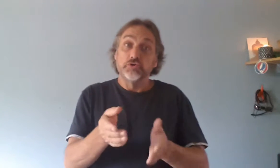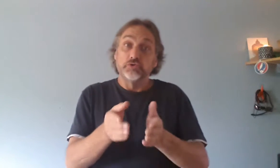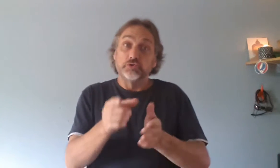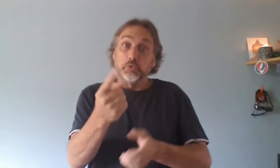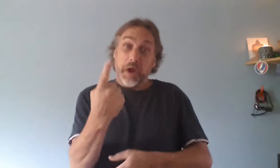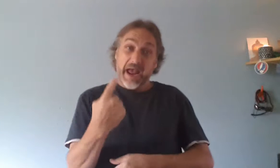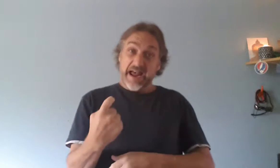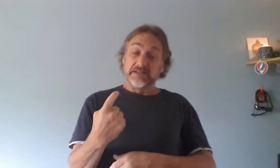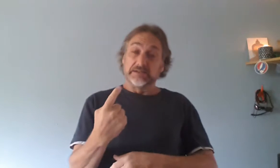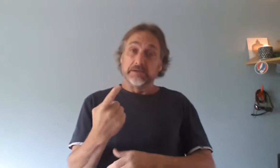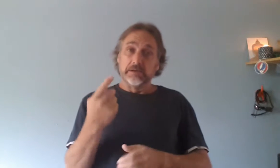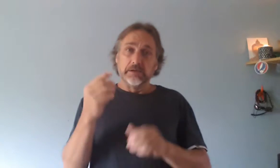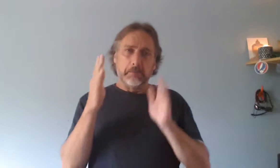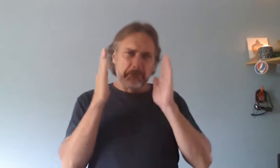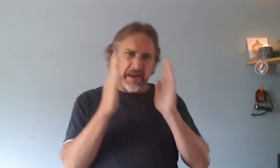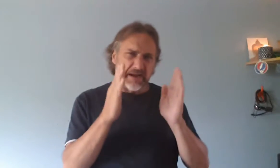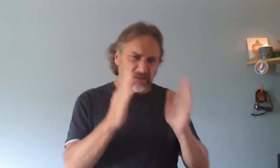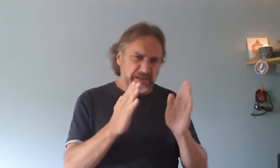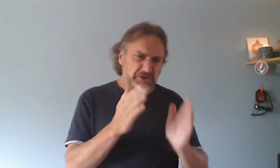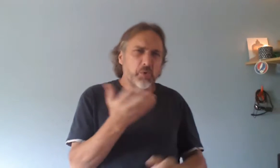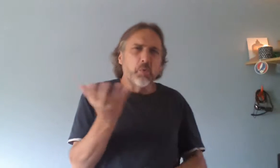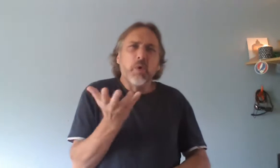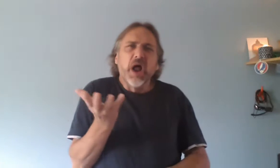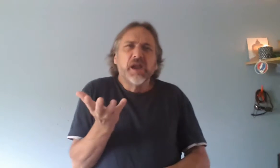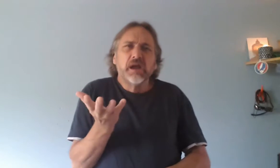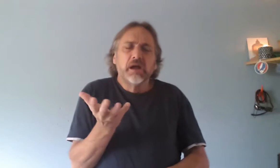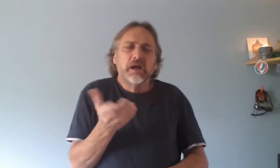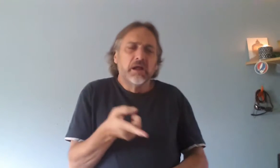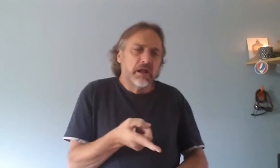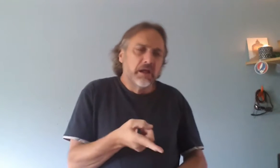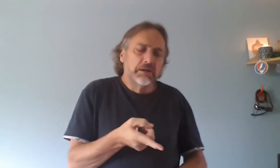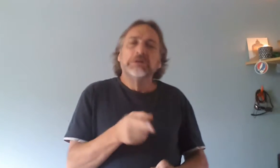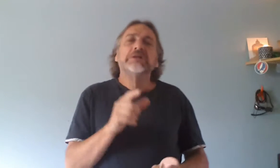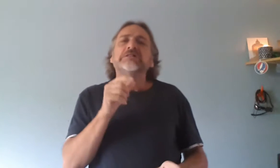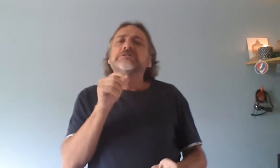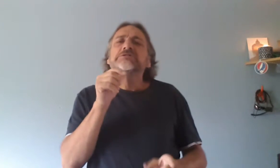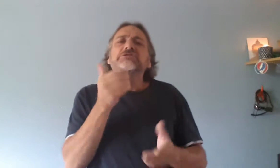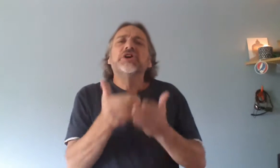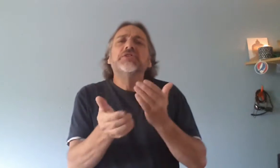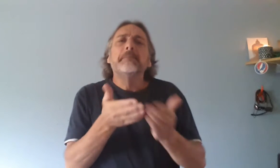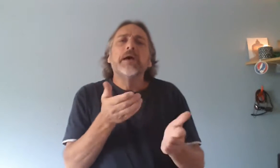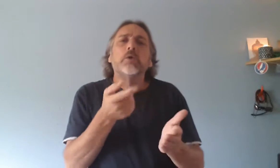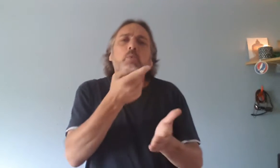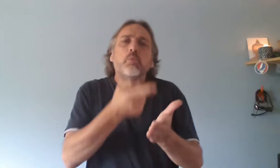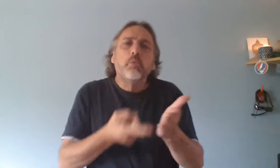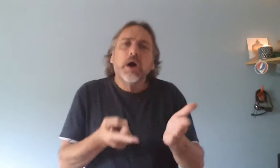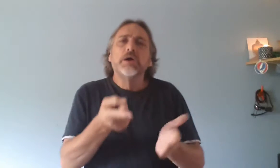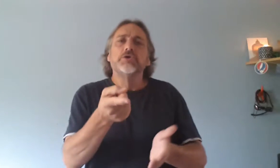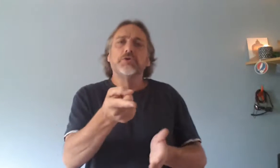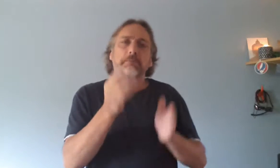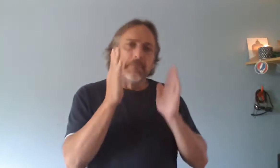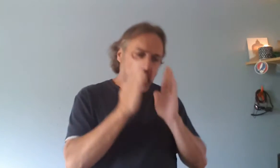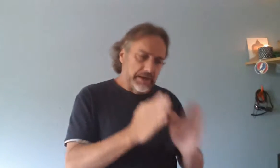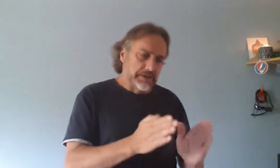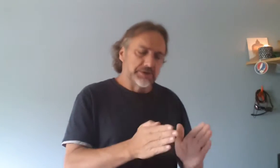the attending itself that's important, more important than what it is that you're paying attention to. But that